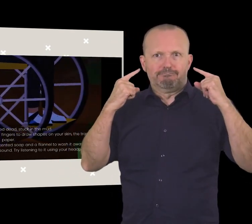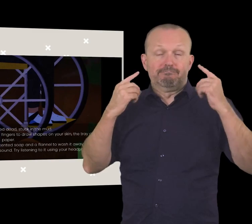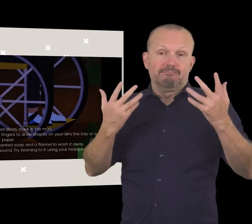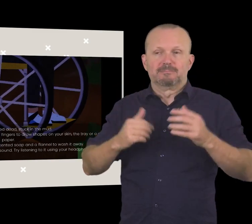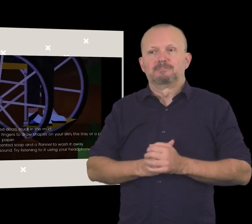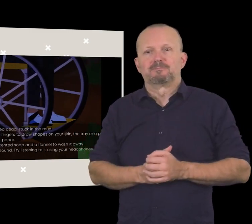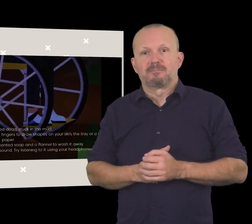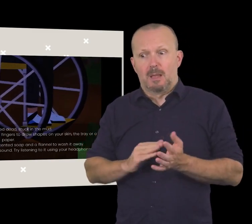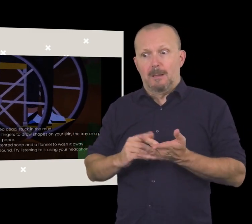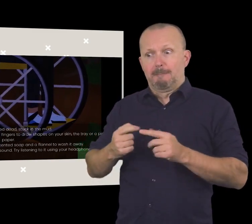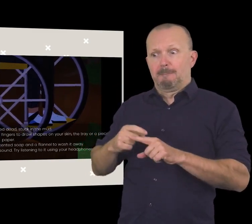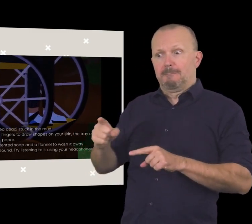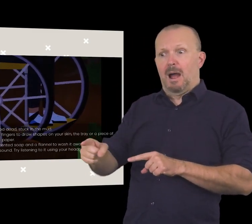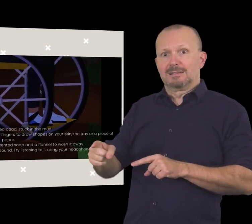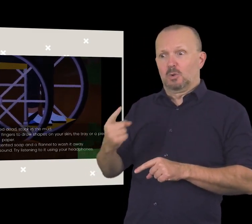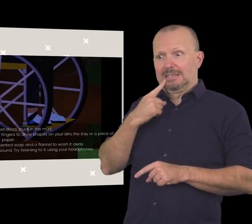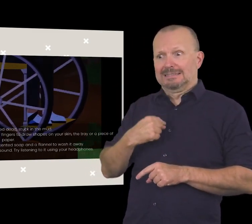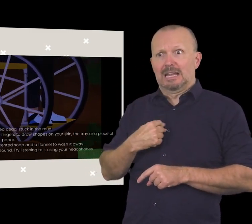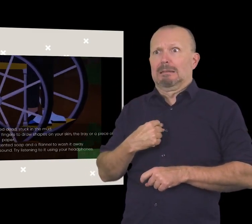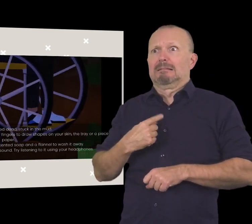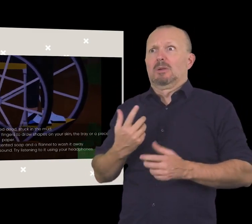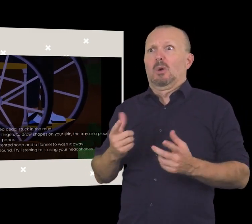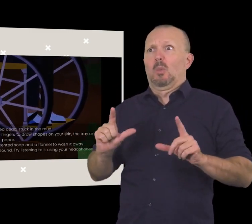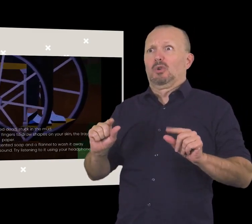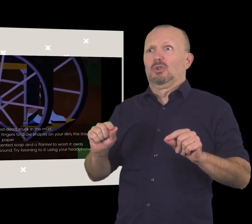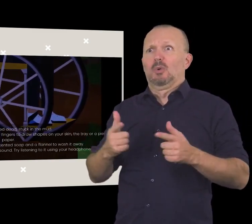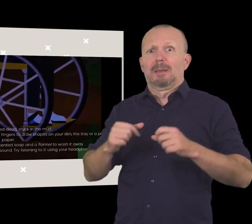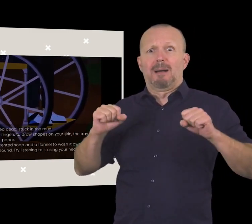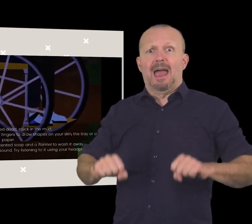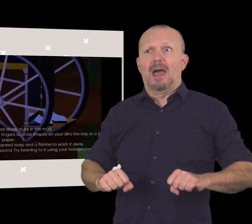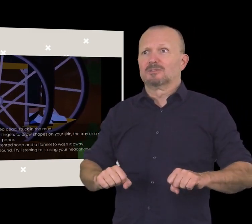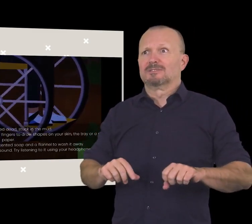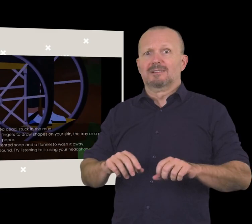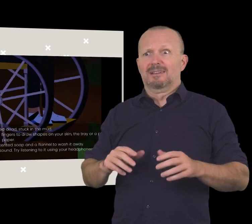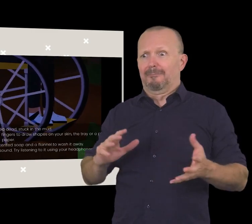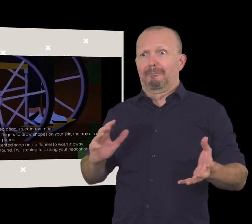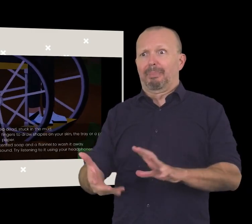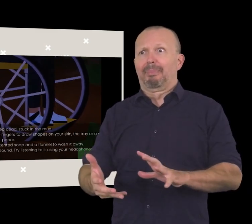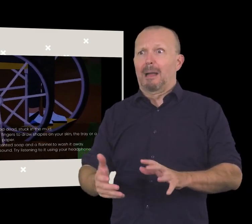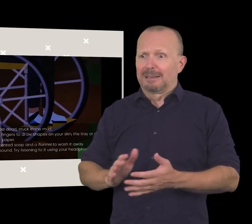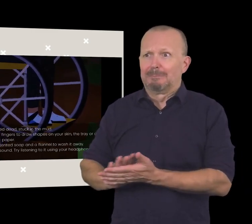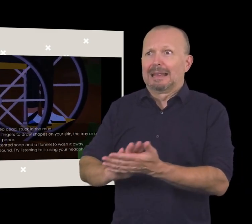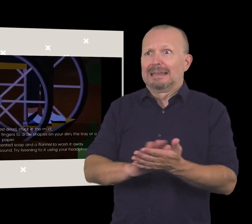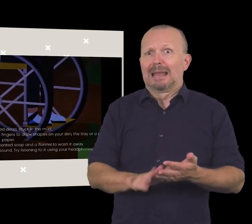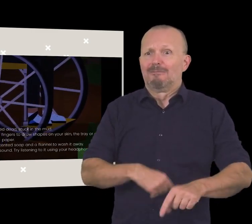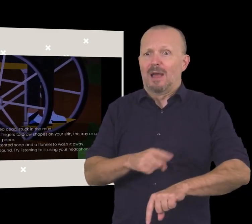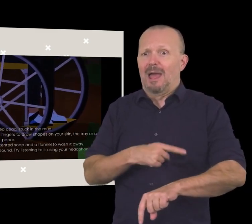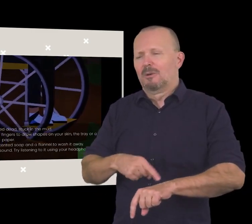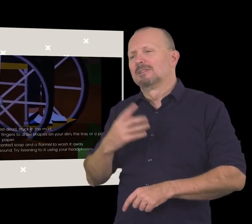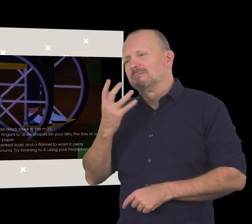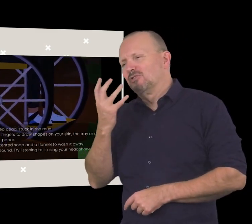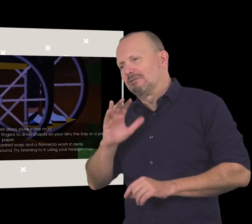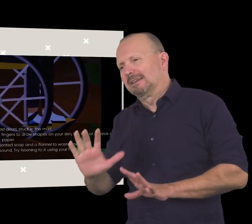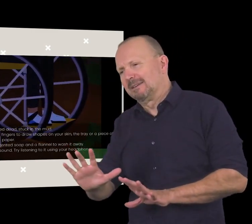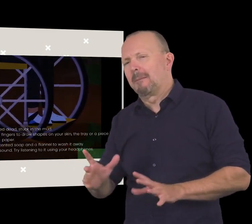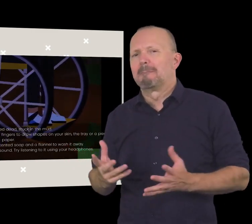pretty awesome binaural sound as well. Mike's looking beside me like, oh my goodness, what are you doing in my living